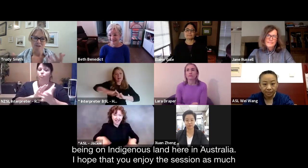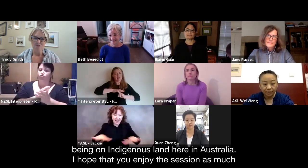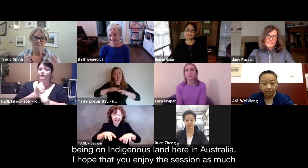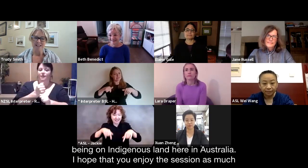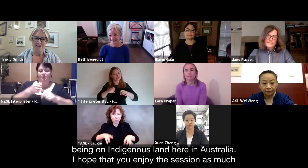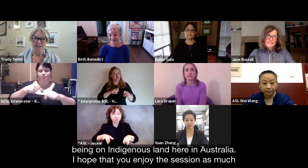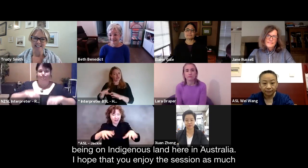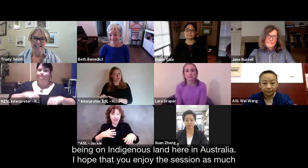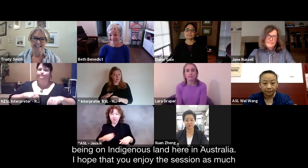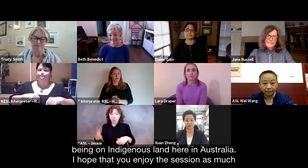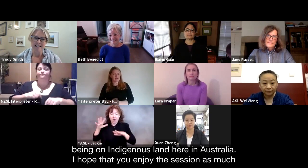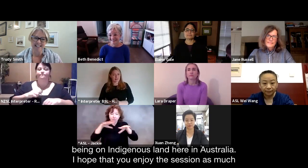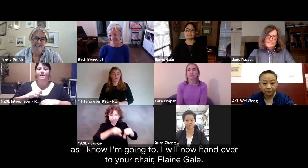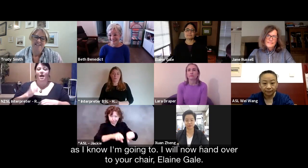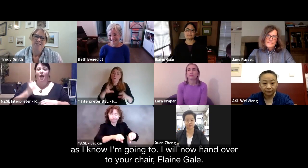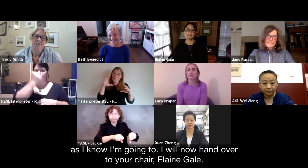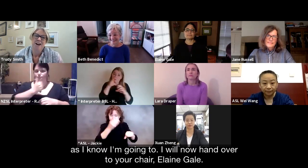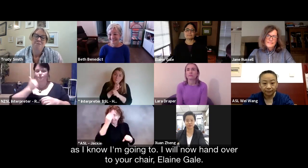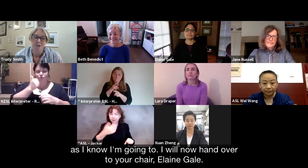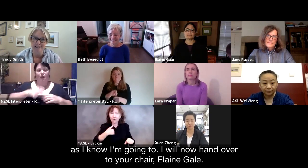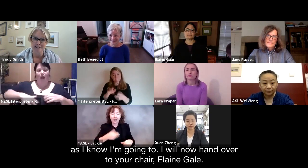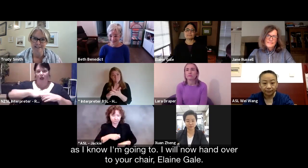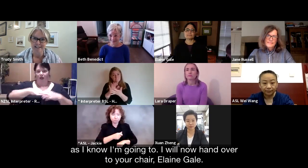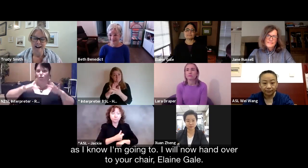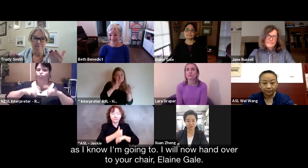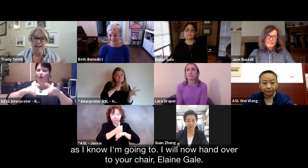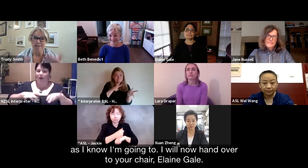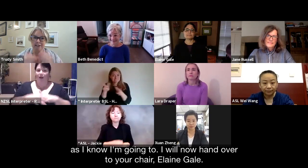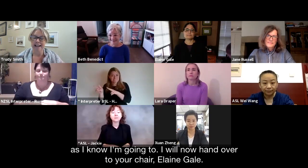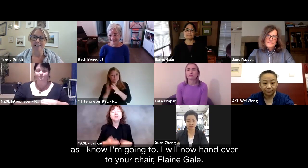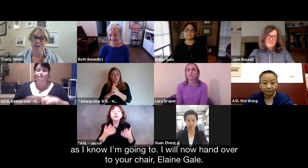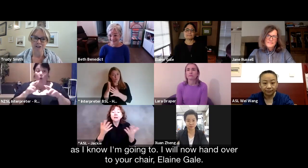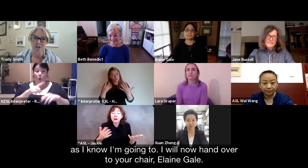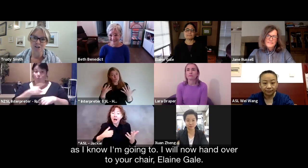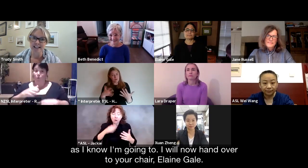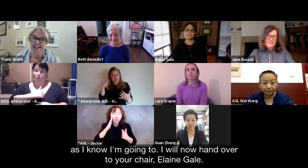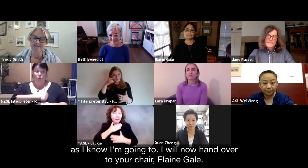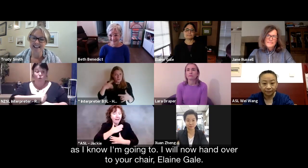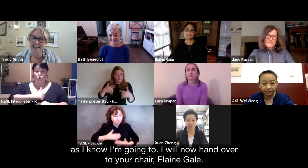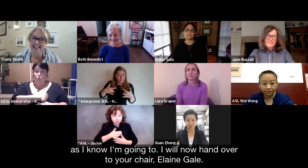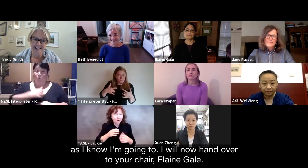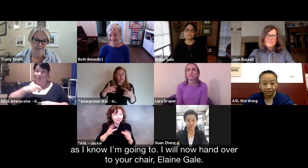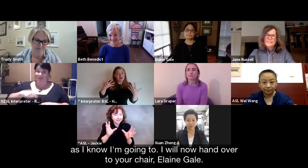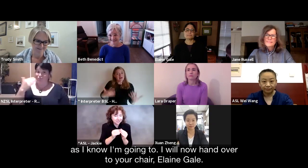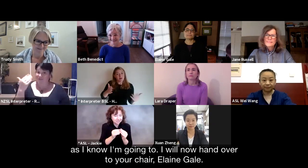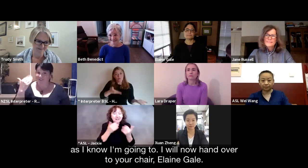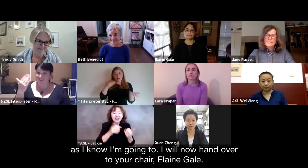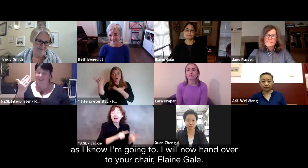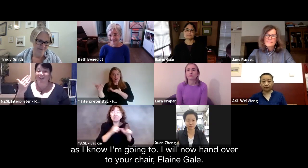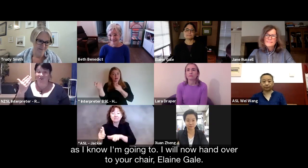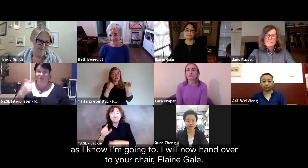I hope that you enjoy this session as much as I know that I'm going to. I'm now going to hand over to your Chair, Elaine Gale.